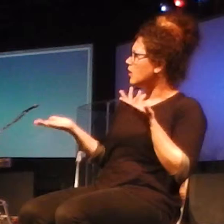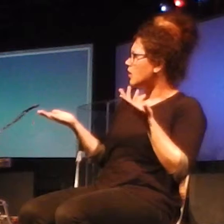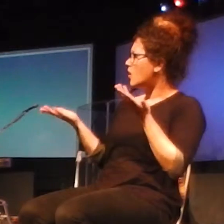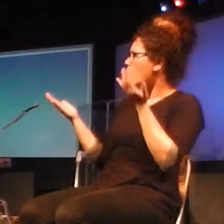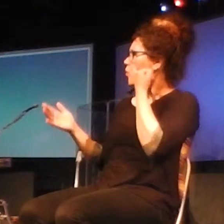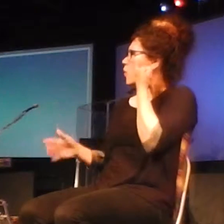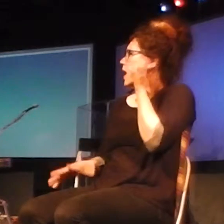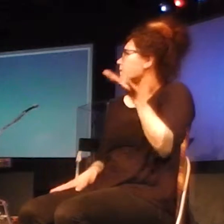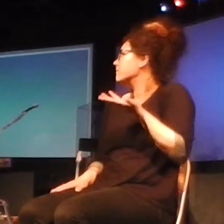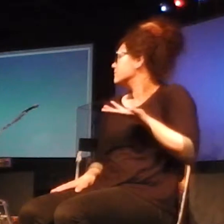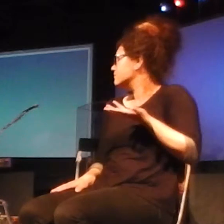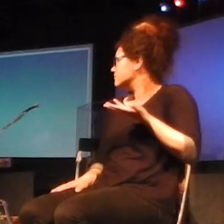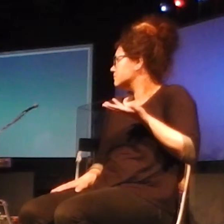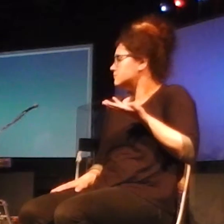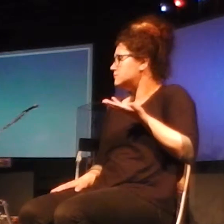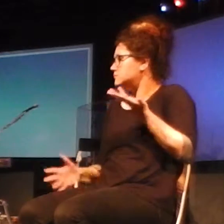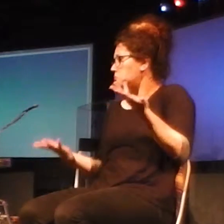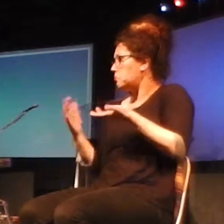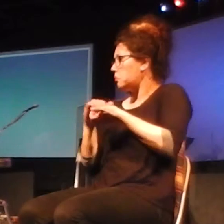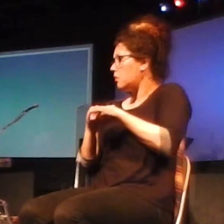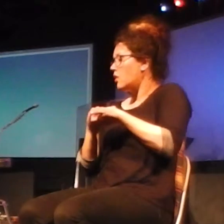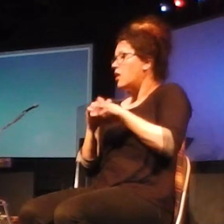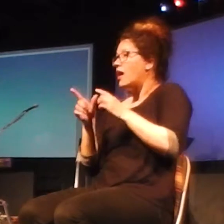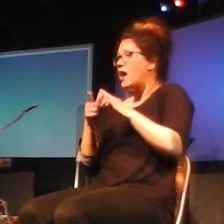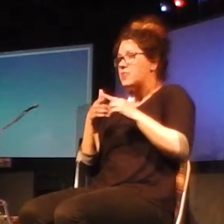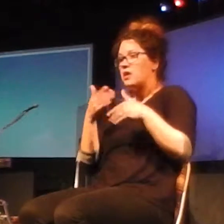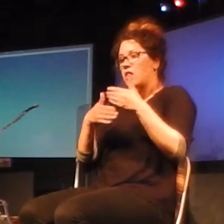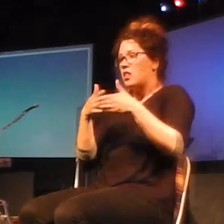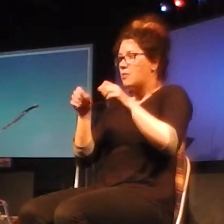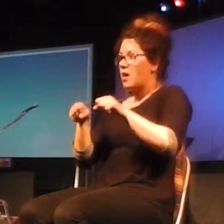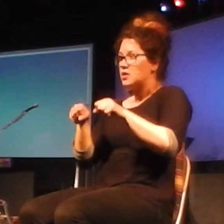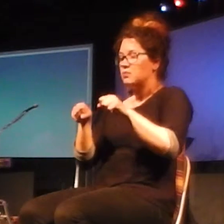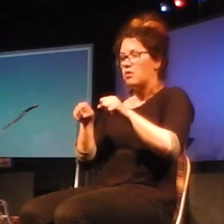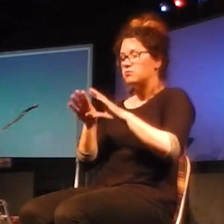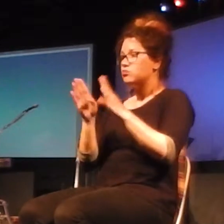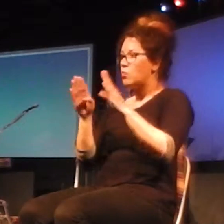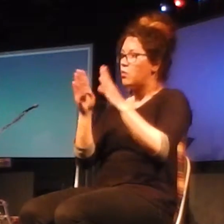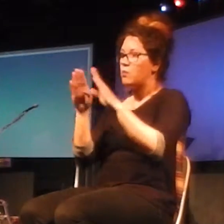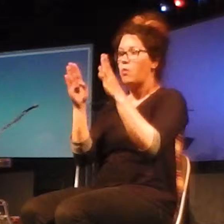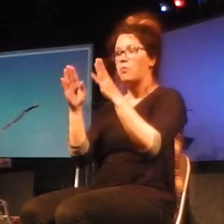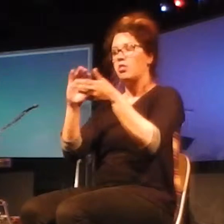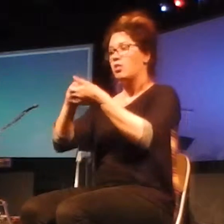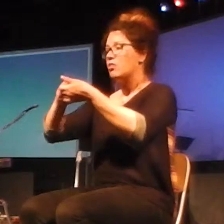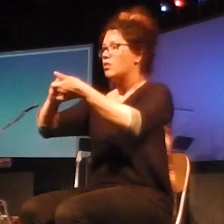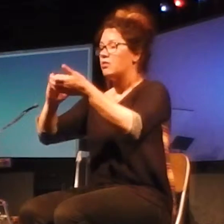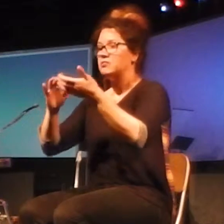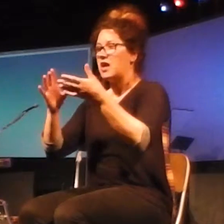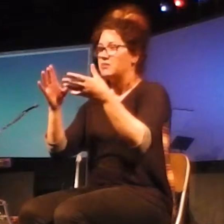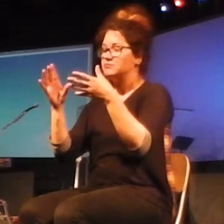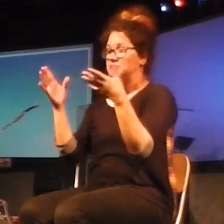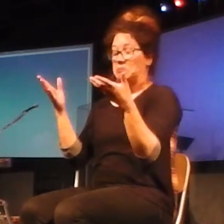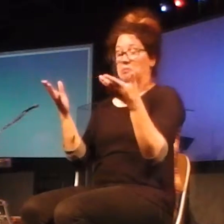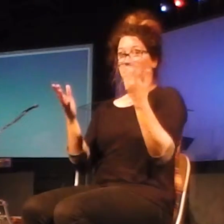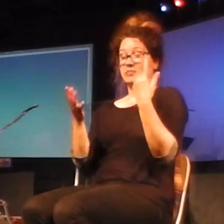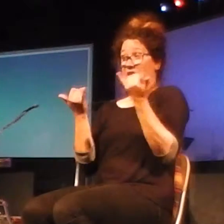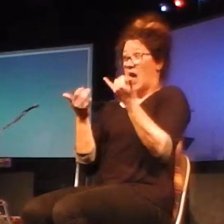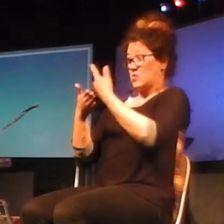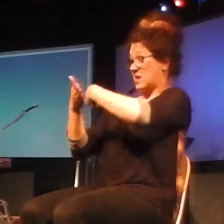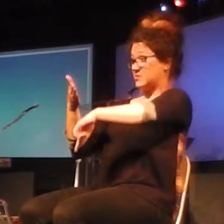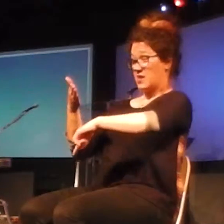what if? And then door after door after door after door after door is opened until we're standing right here, looking at this next